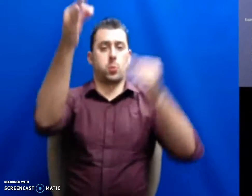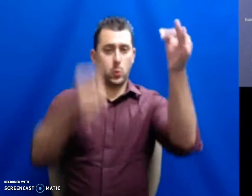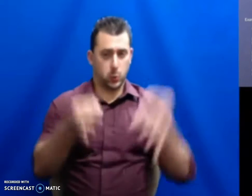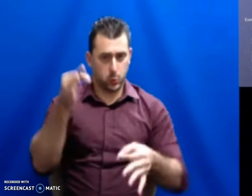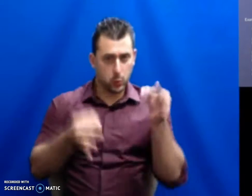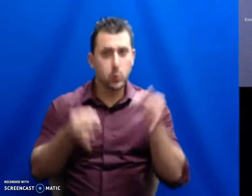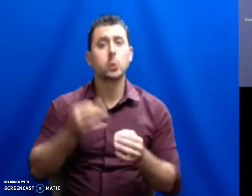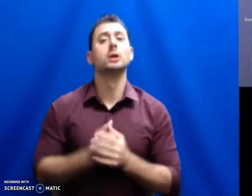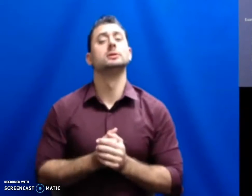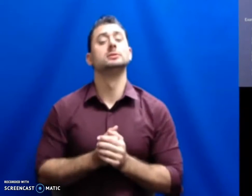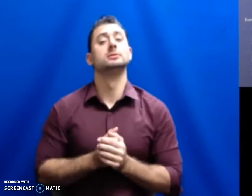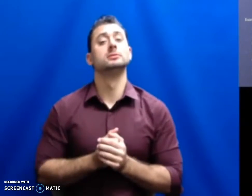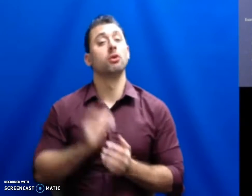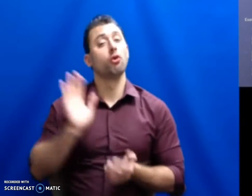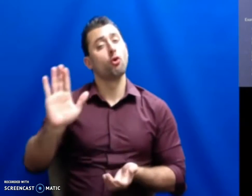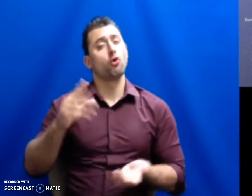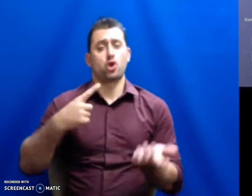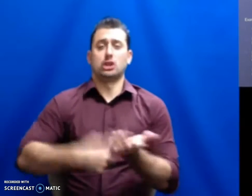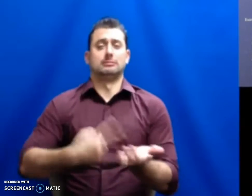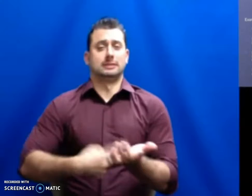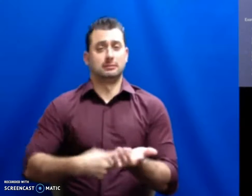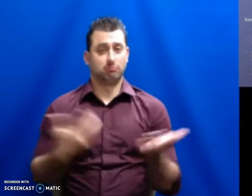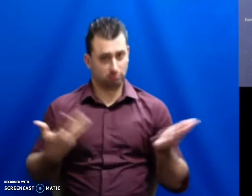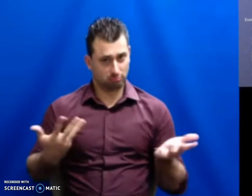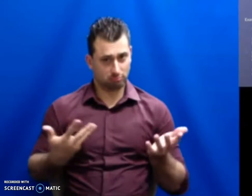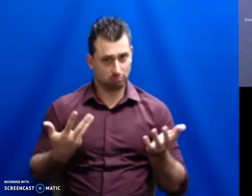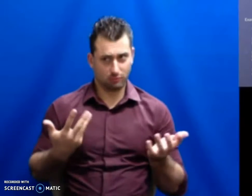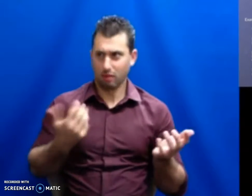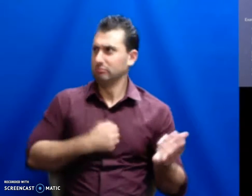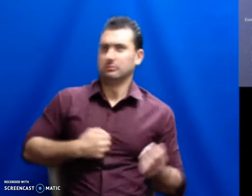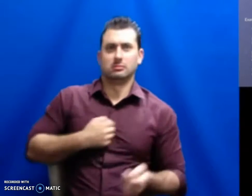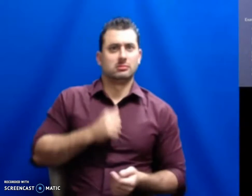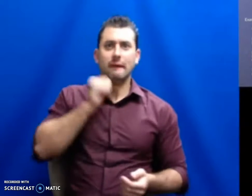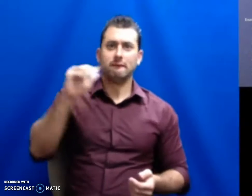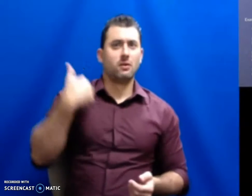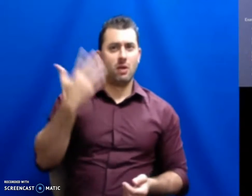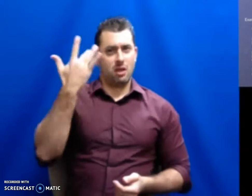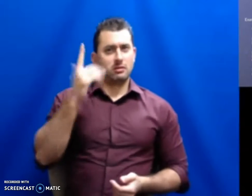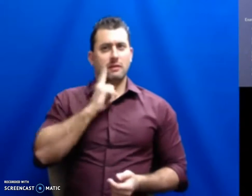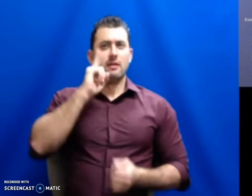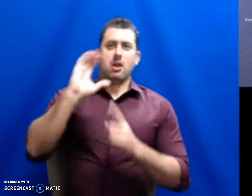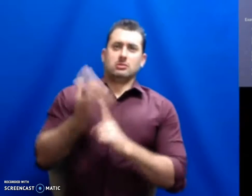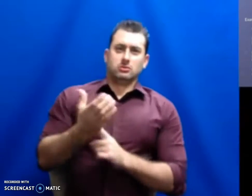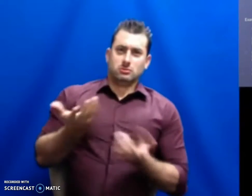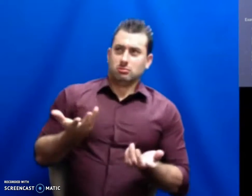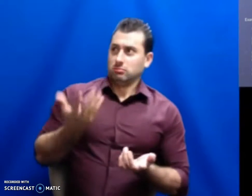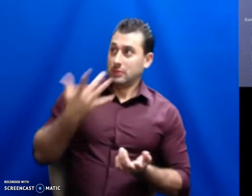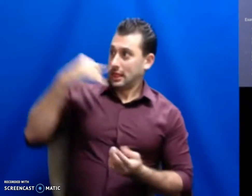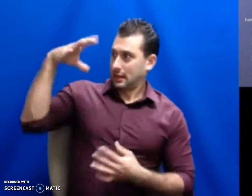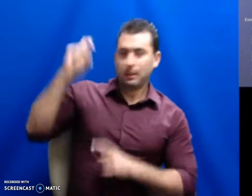So everything happens, let's say that they go to court. And their argument is, oh, well, I'm sorry, I'm